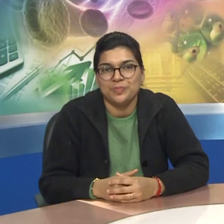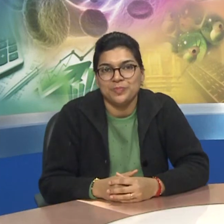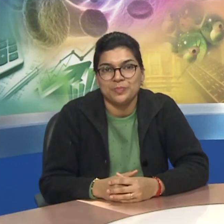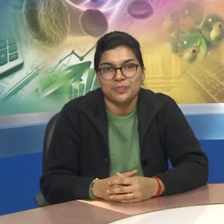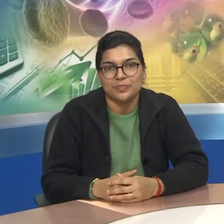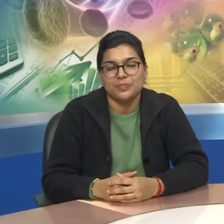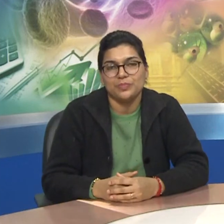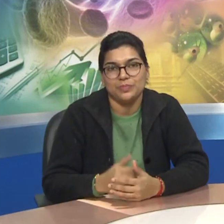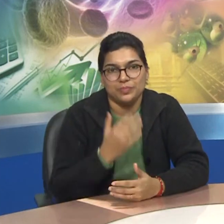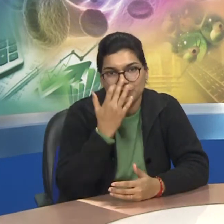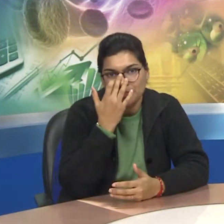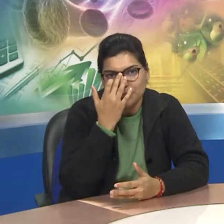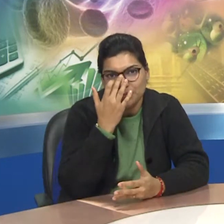different types of supports.